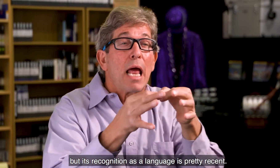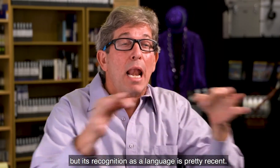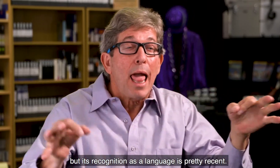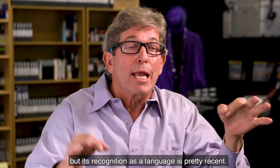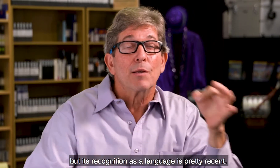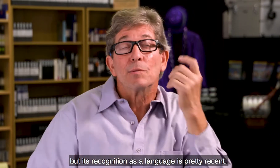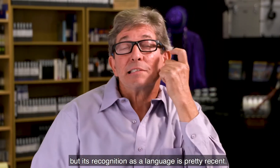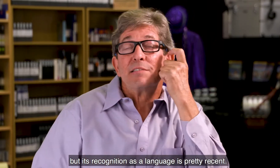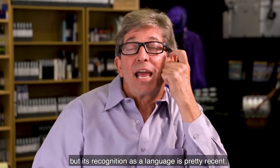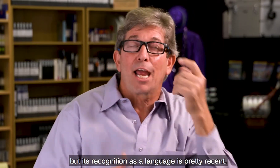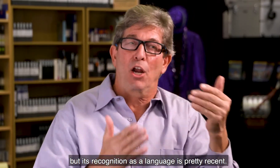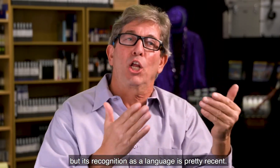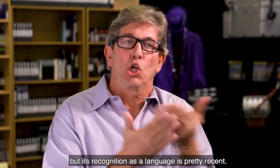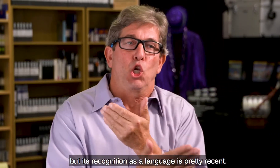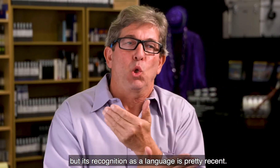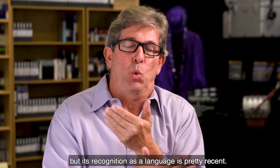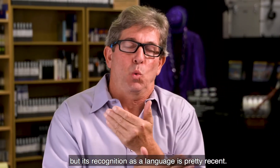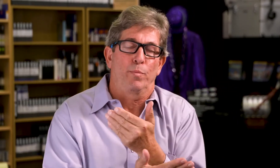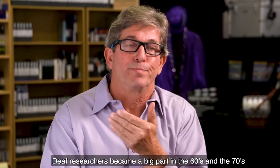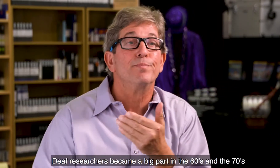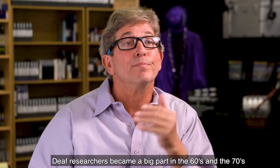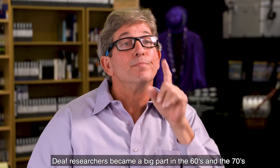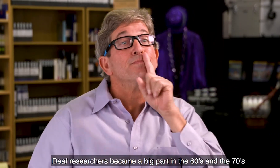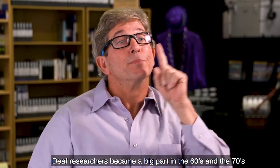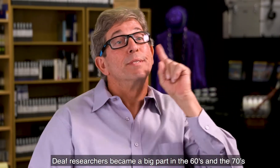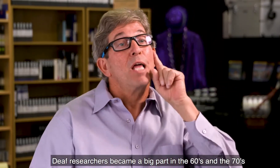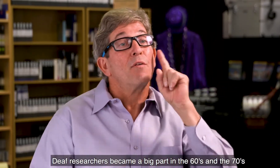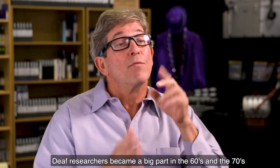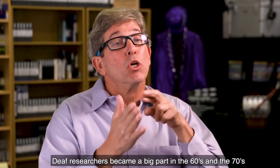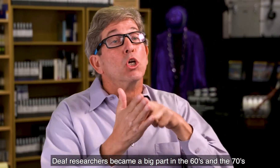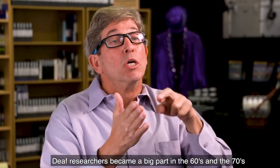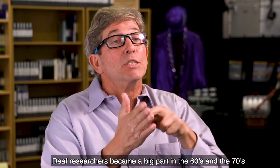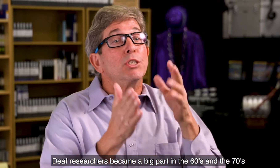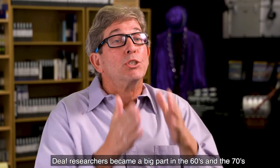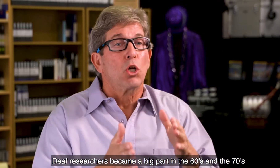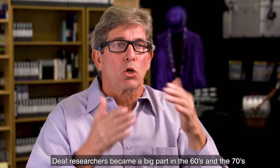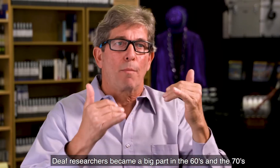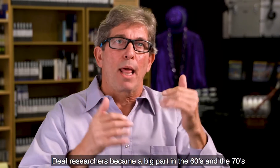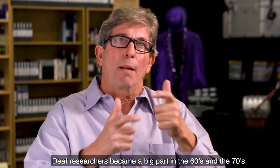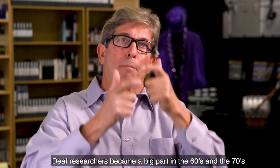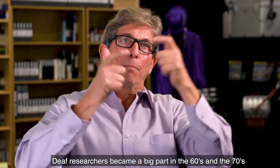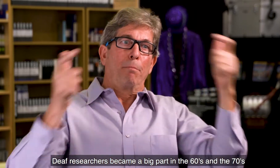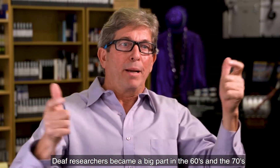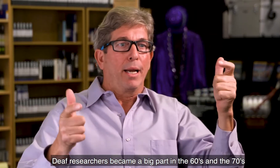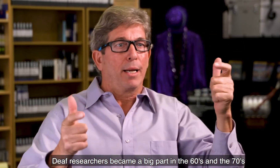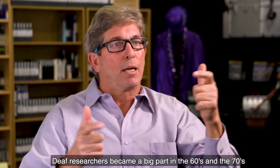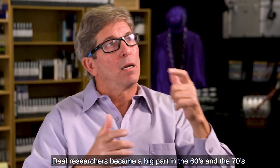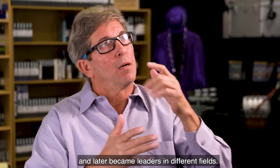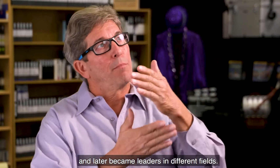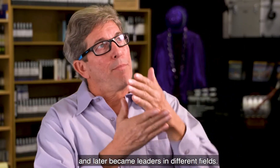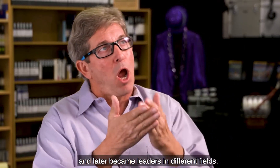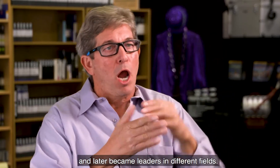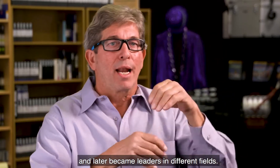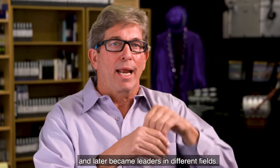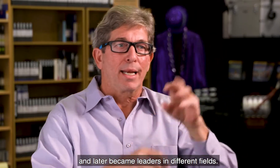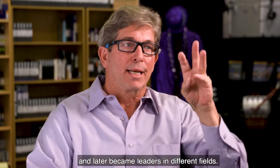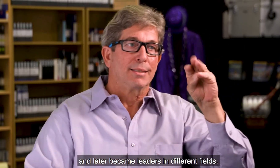language is pretty recent. Deaf researchers became a big part in the 60s and 70s and later became